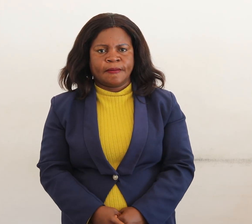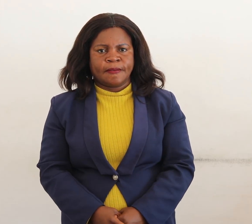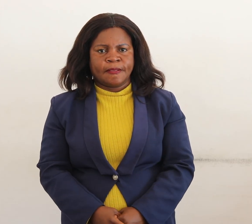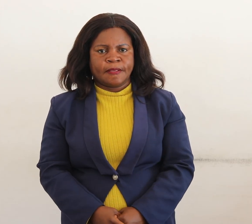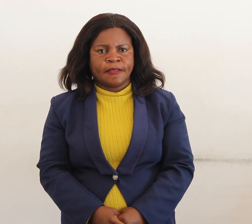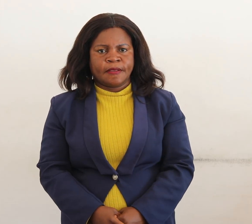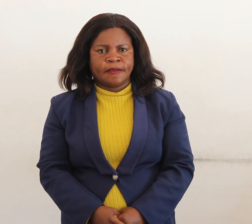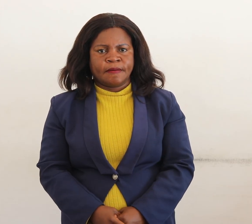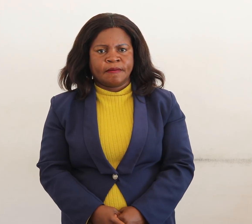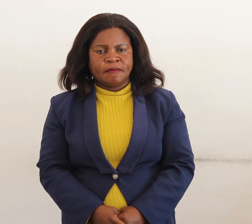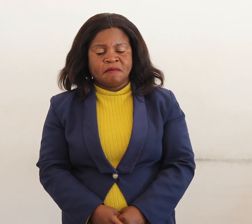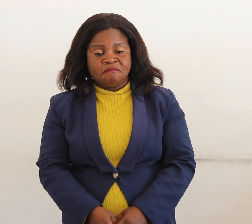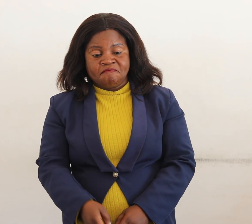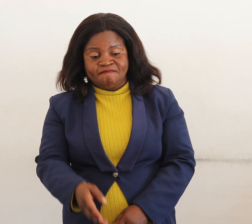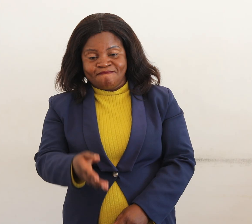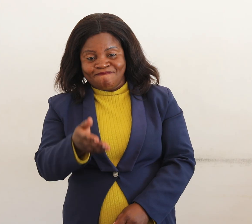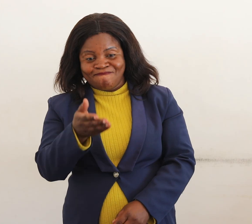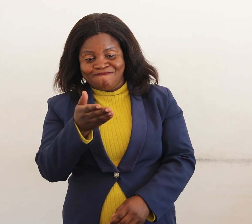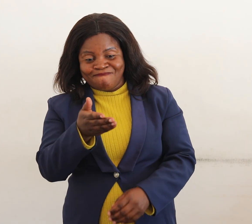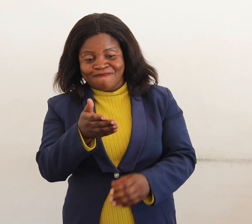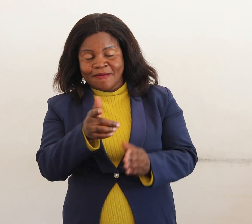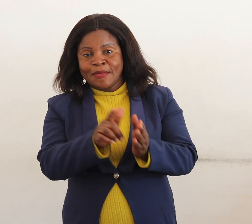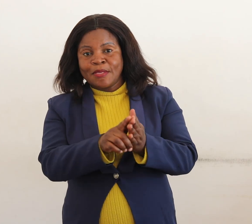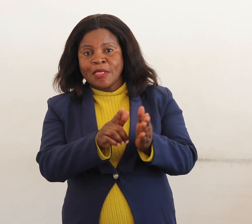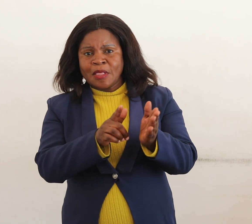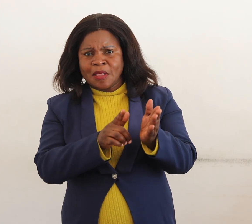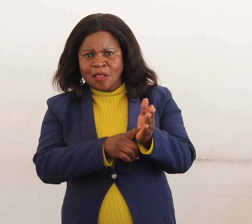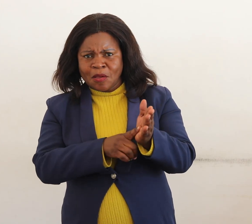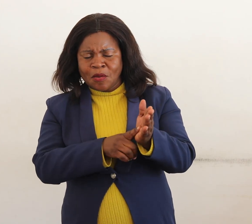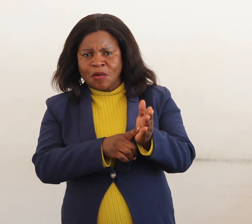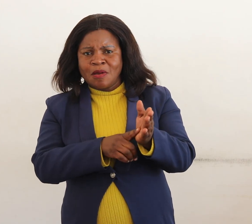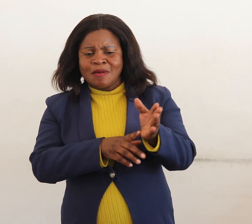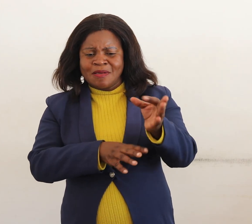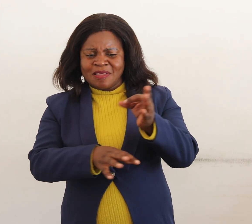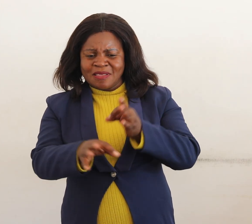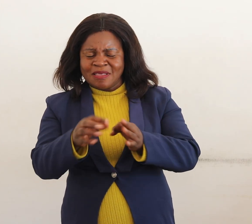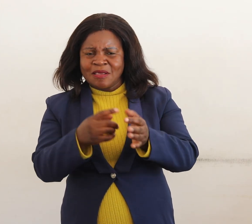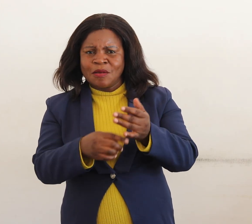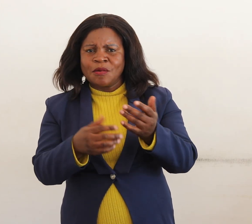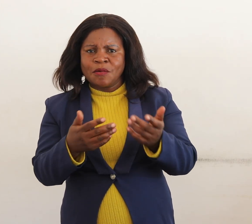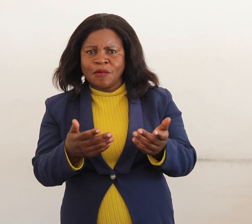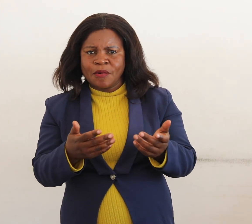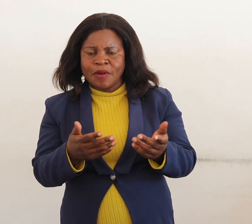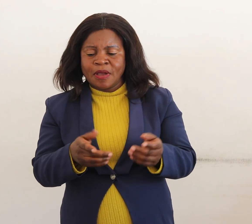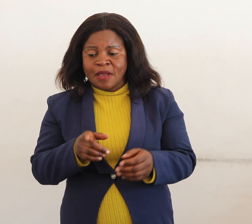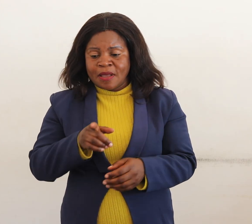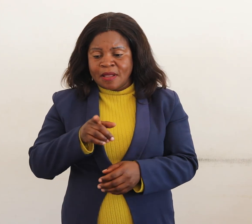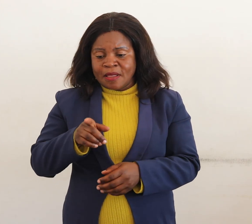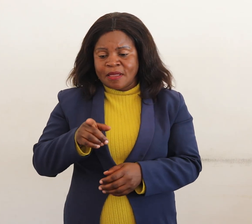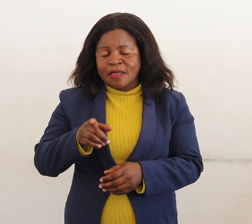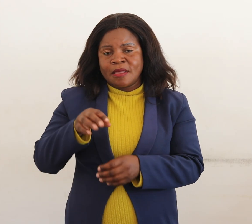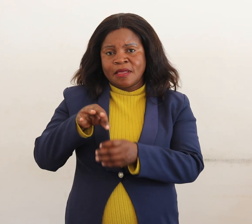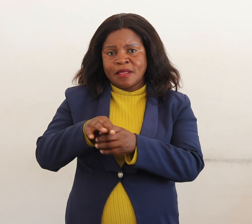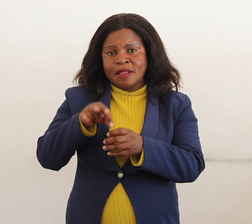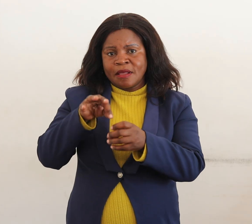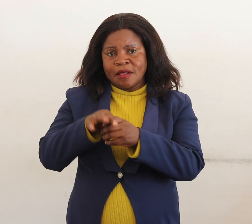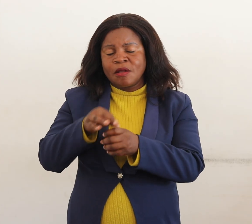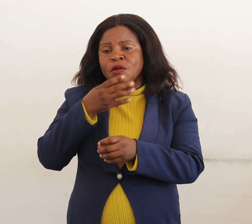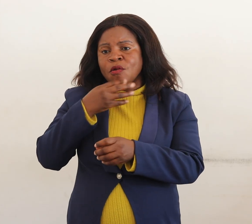This provision provides that the Electoral Commission must use the formula provided